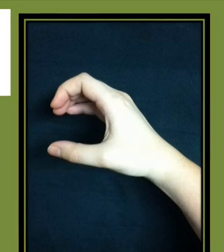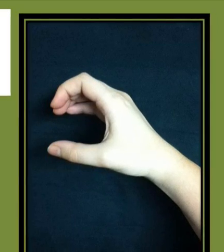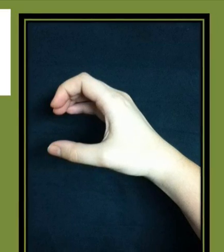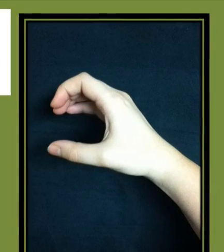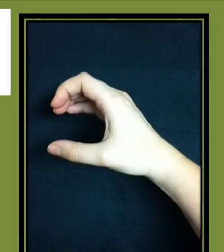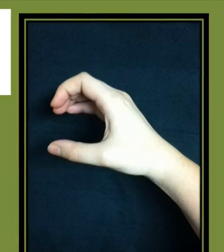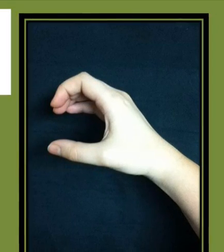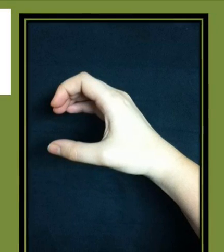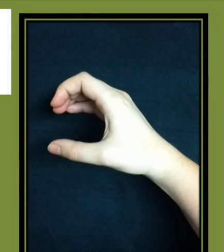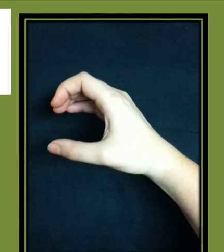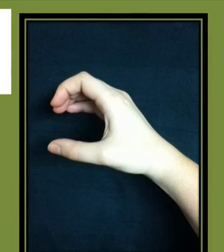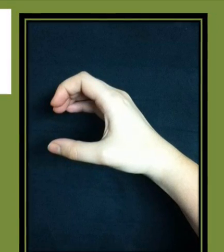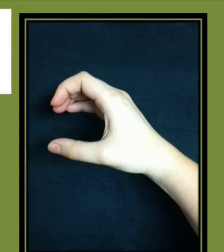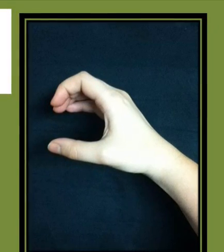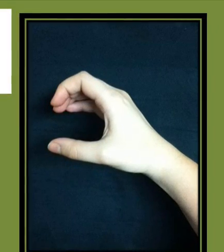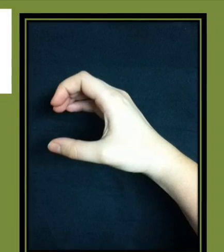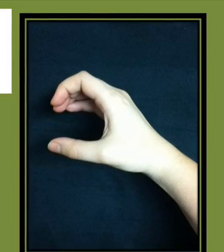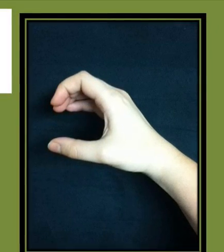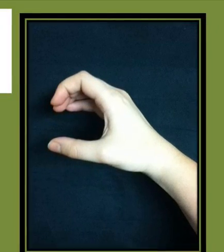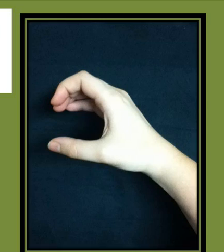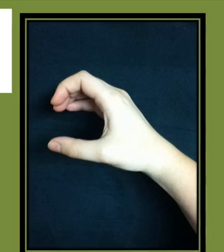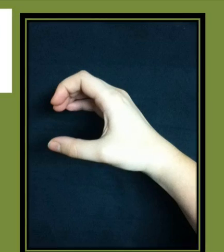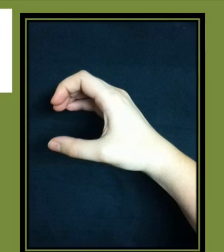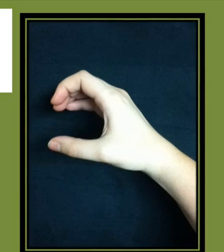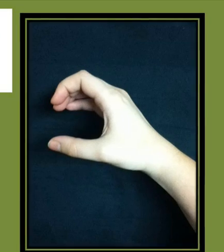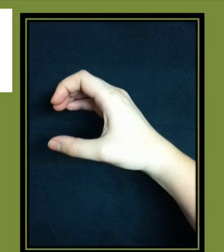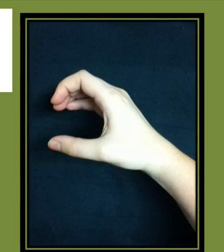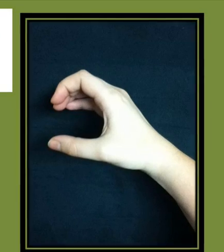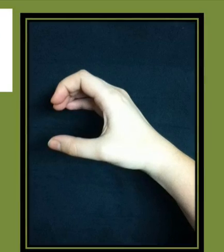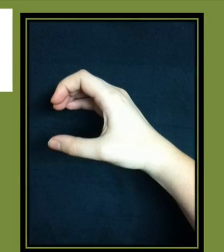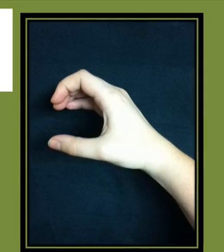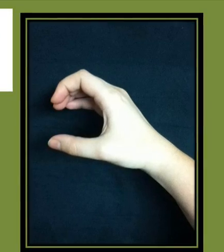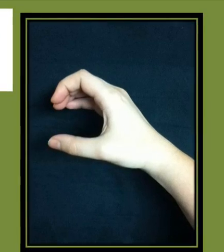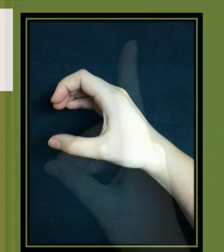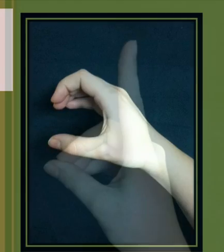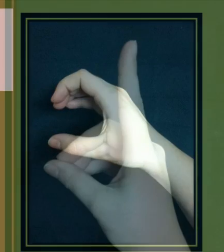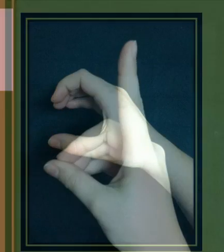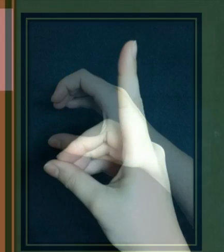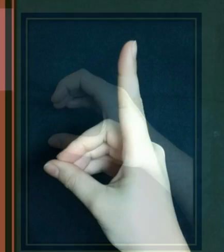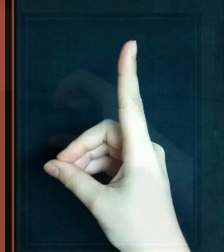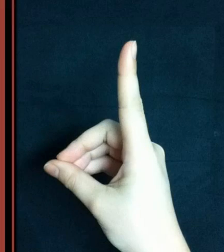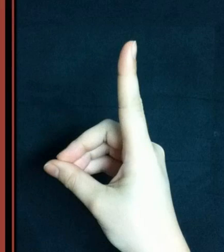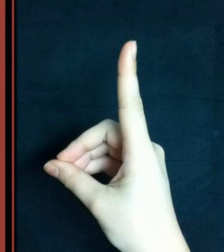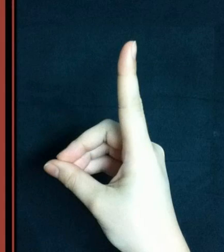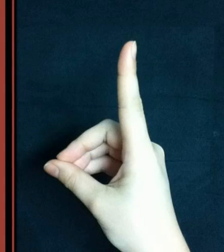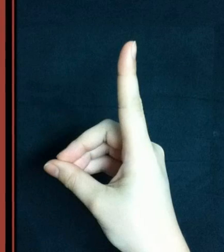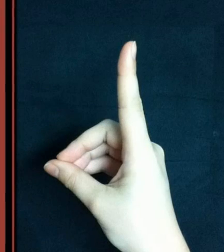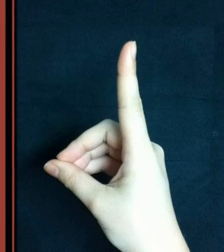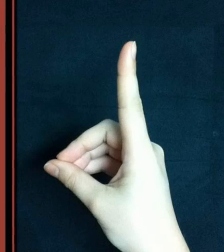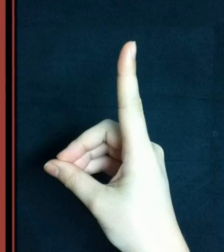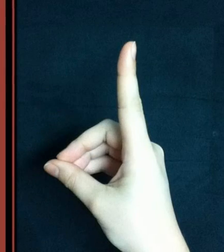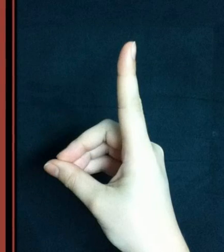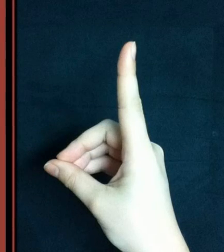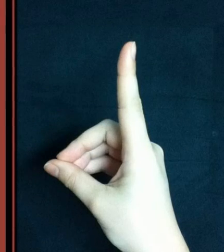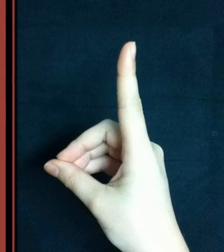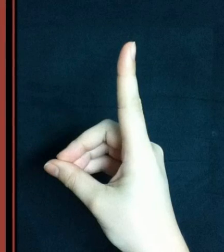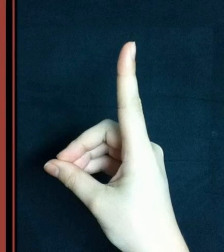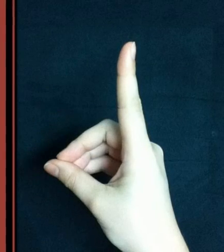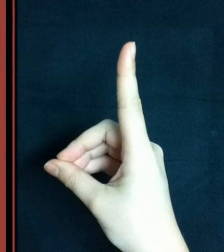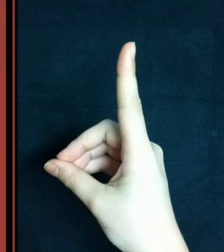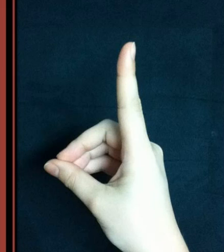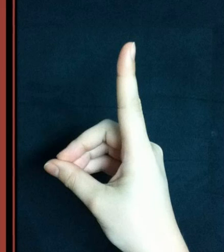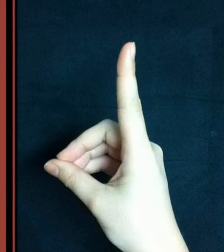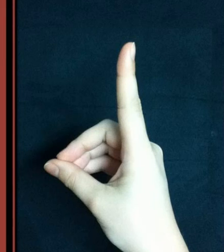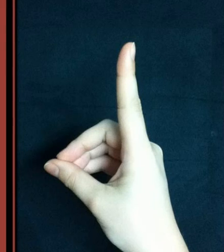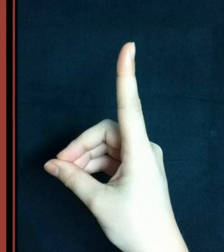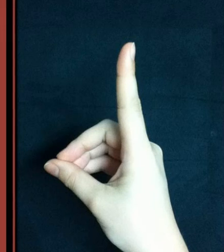thumb, you will notice that the position of your hand makes a C shape. D is for dog. The letter